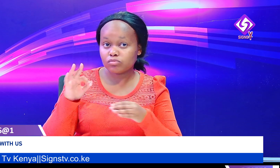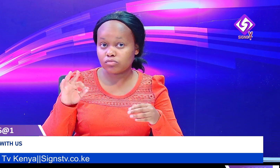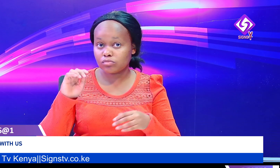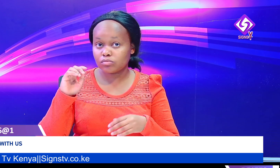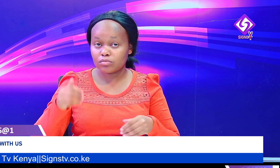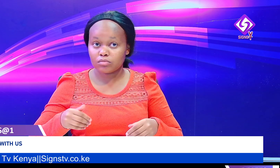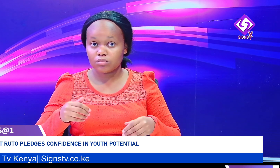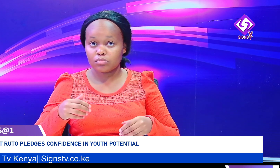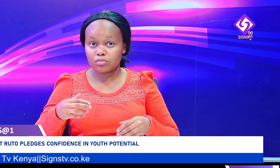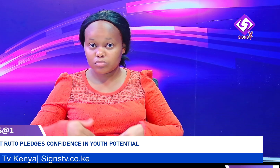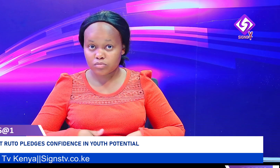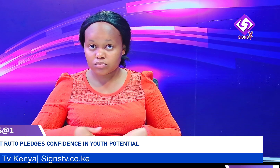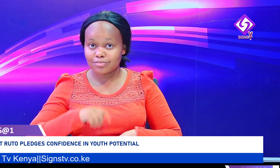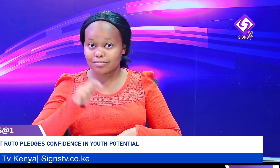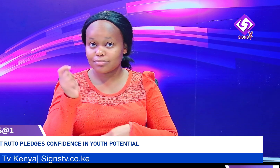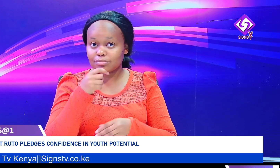the nation's youth.